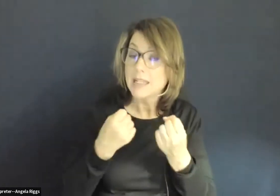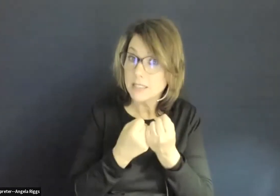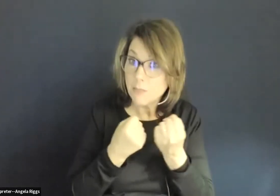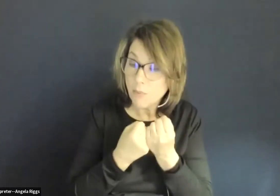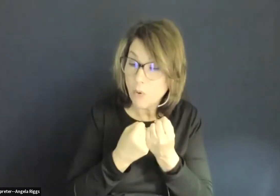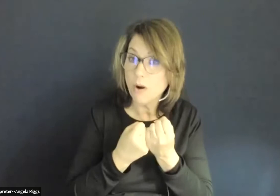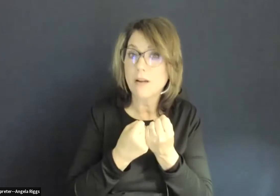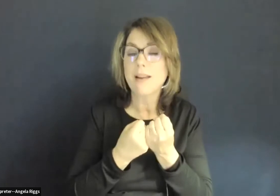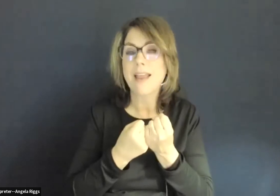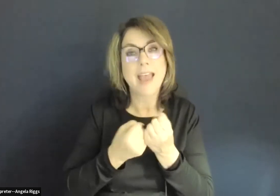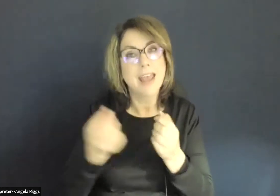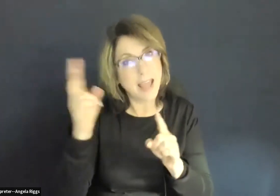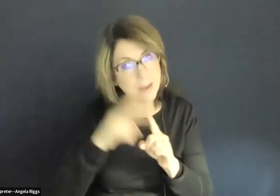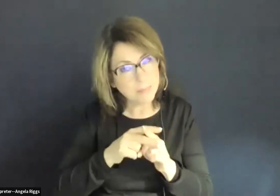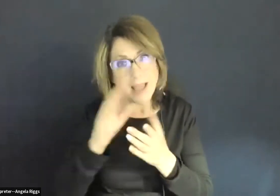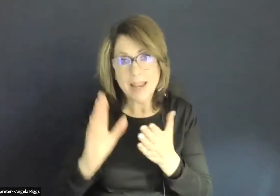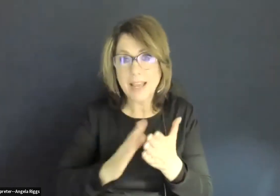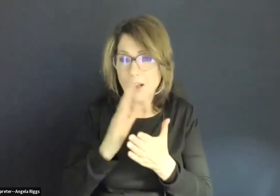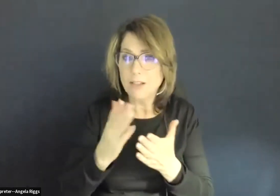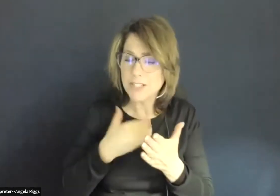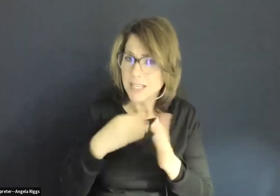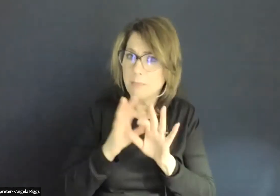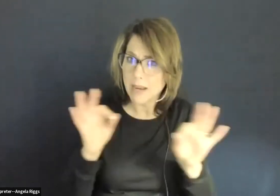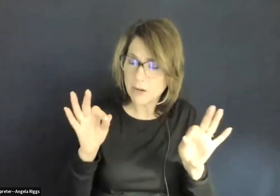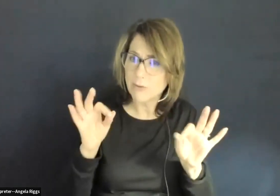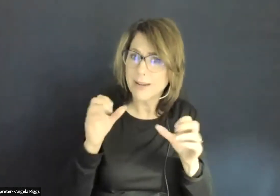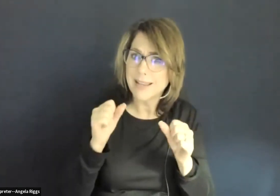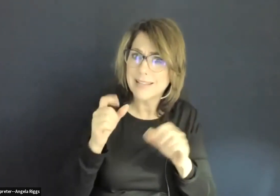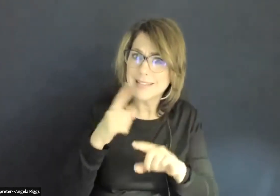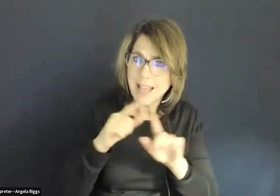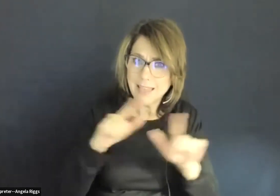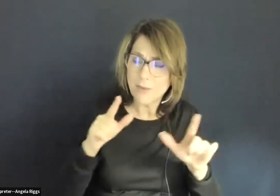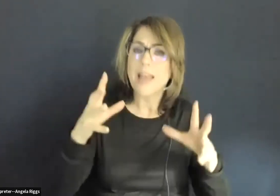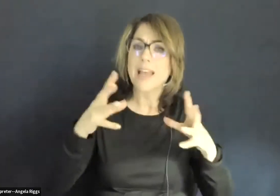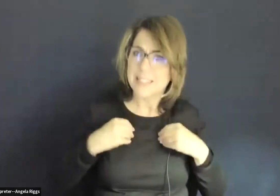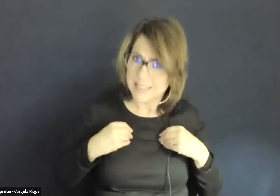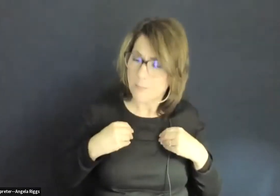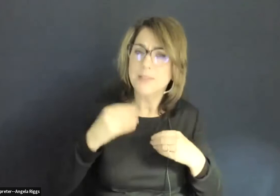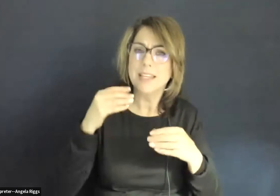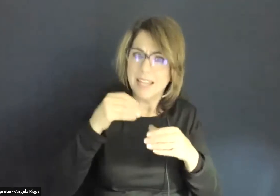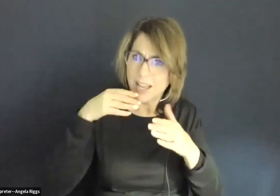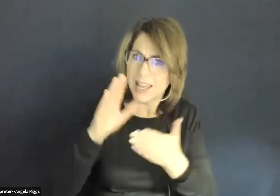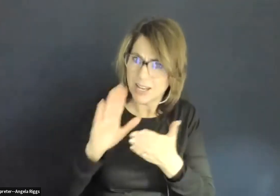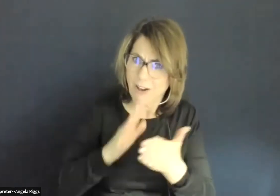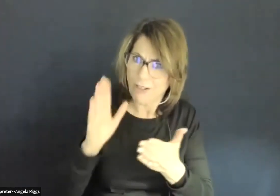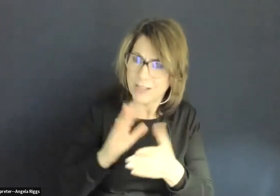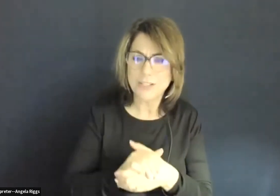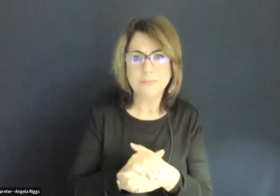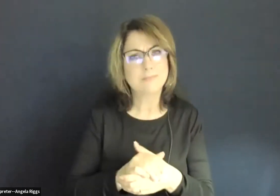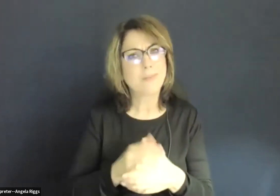at college to get my degree in sign language, and I got accepted into college. Awesome.